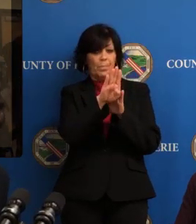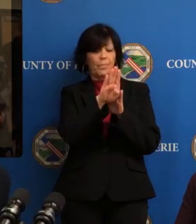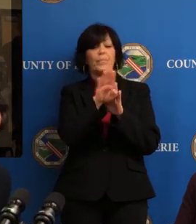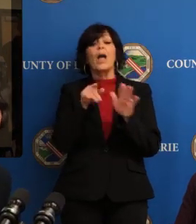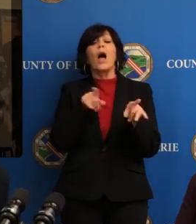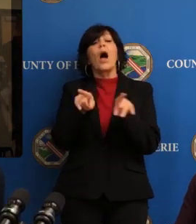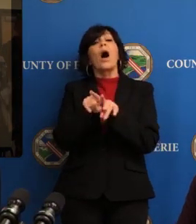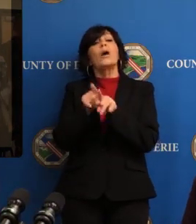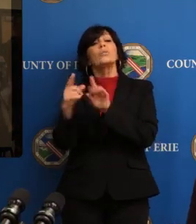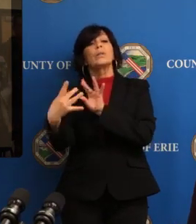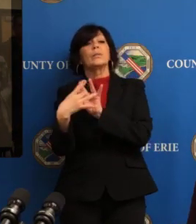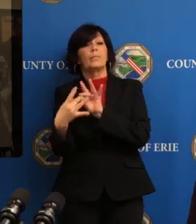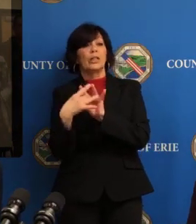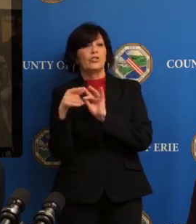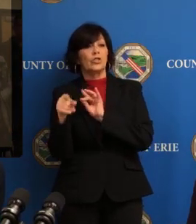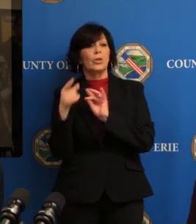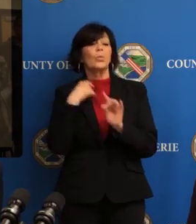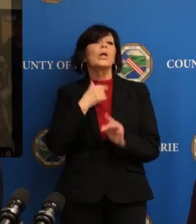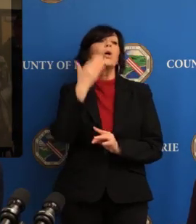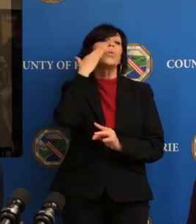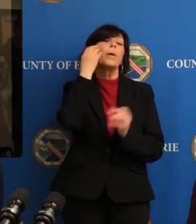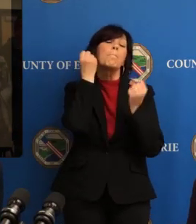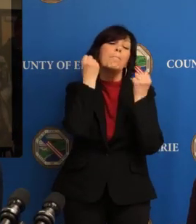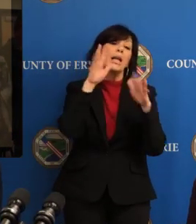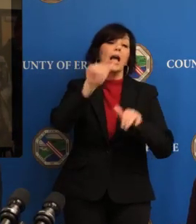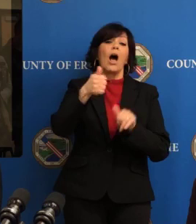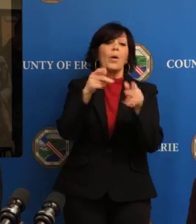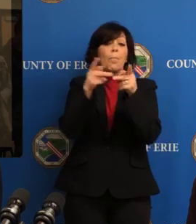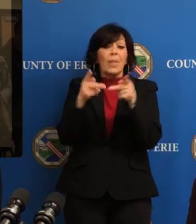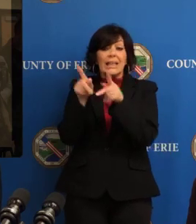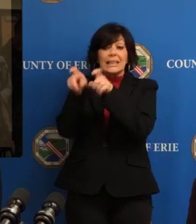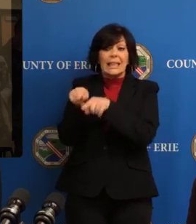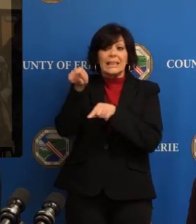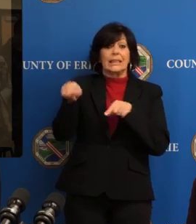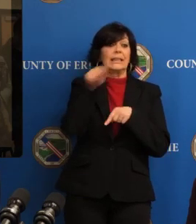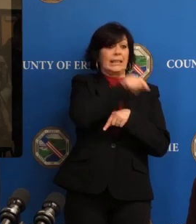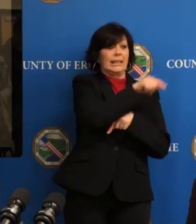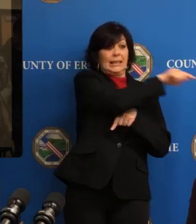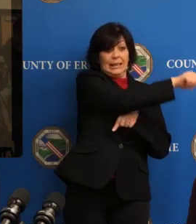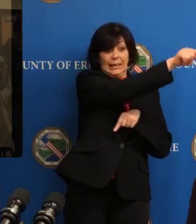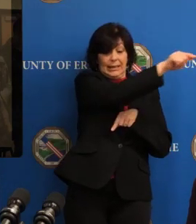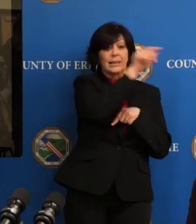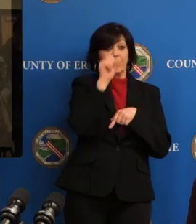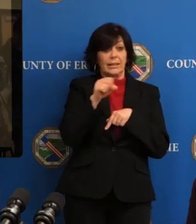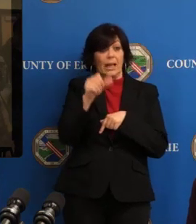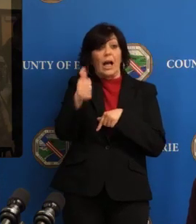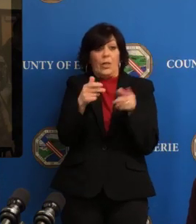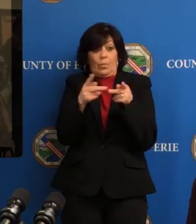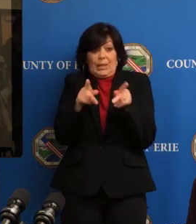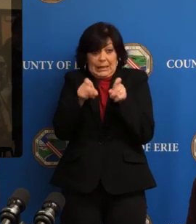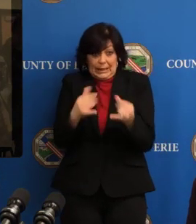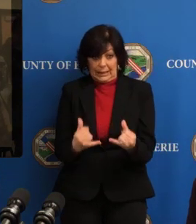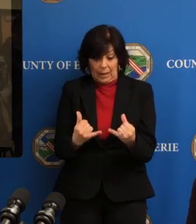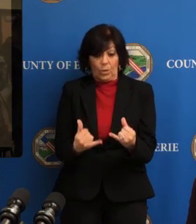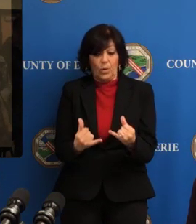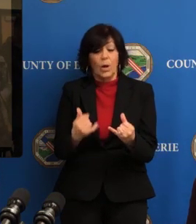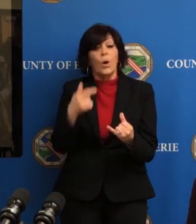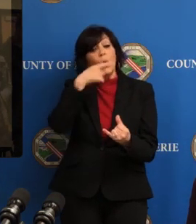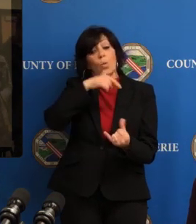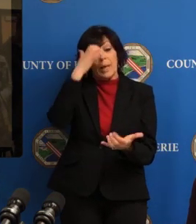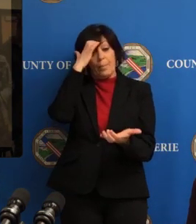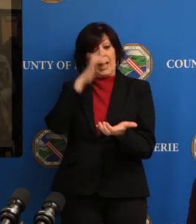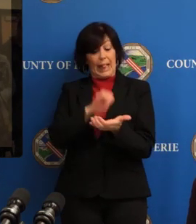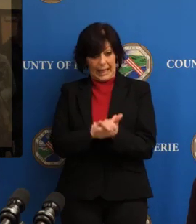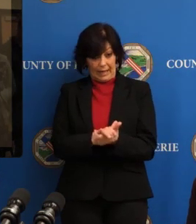also want to note that we are aware of multiple other testing agencies that are testing currently, and we believe that